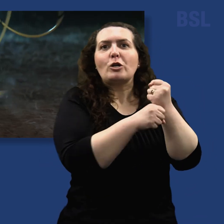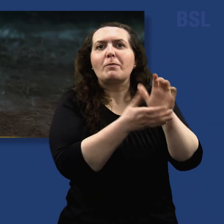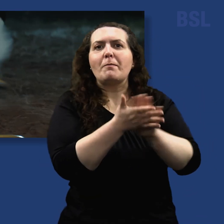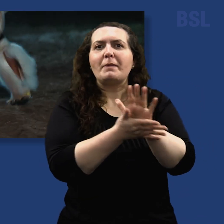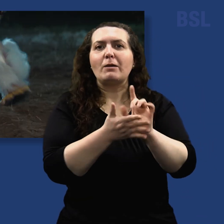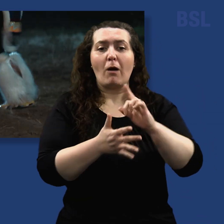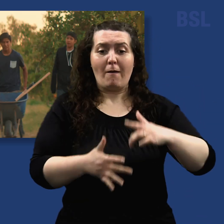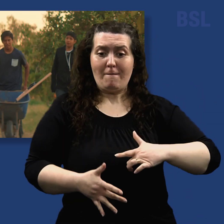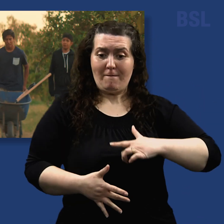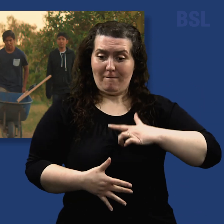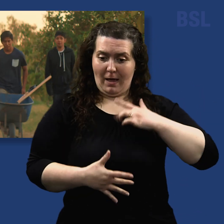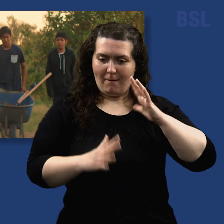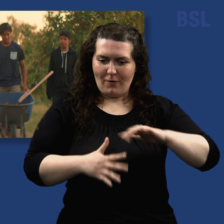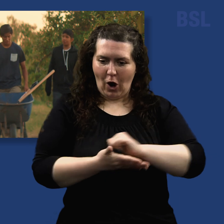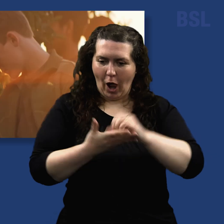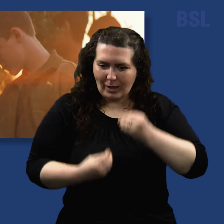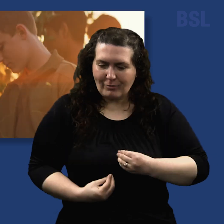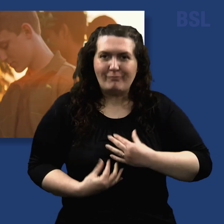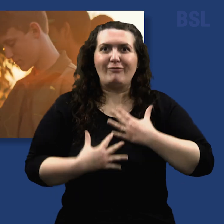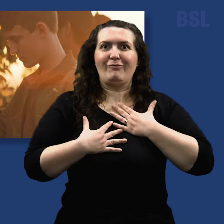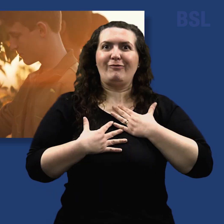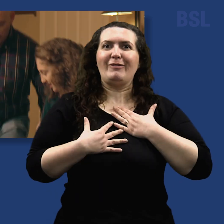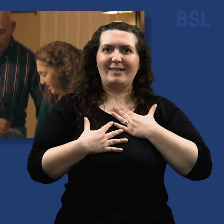spiritual feeling that comes from the Holy Ghost.